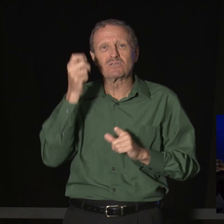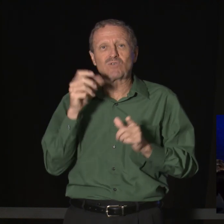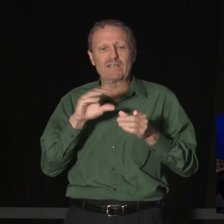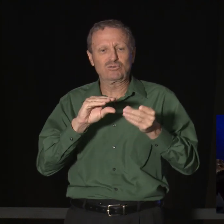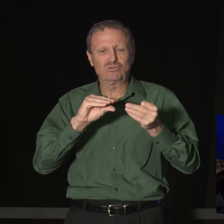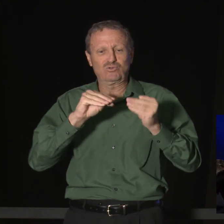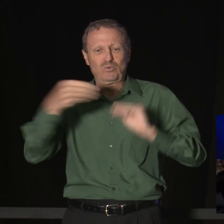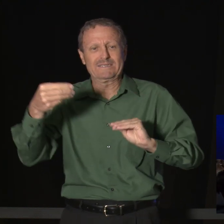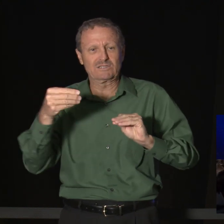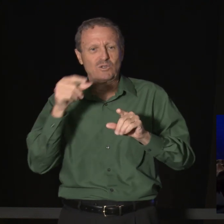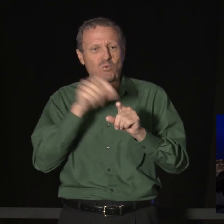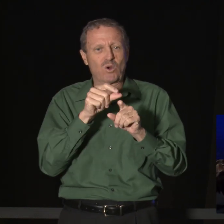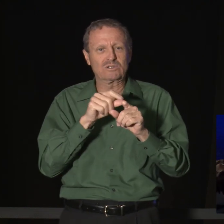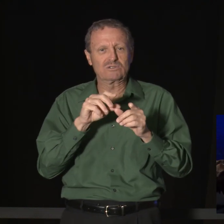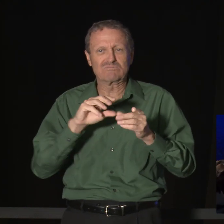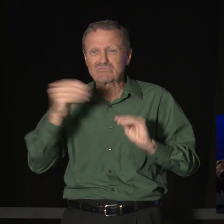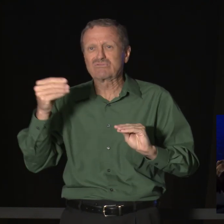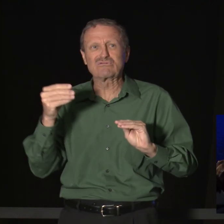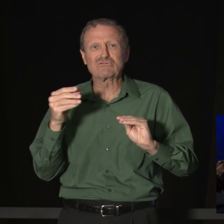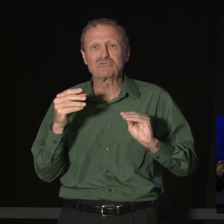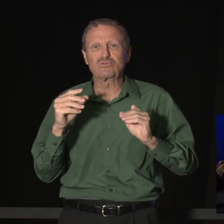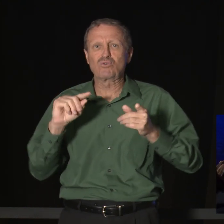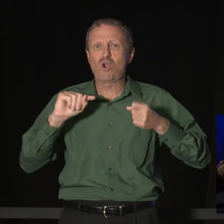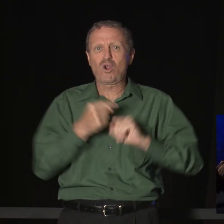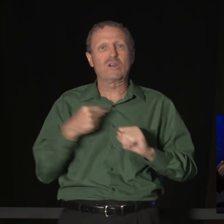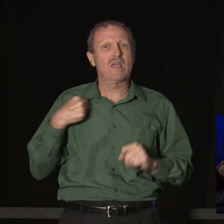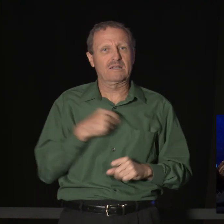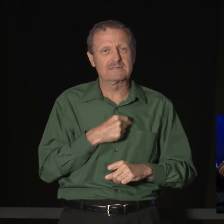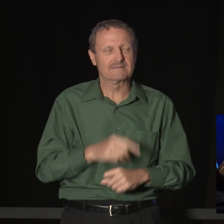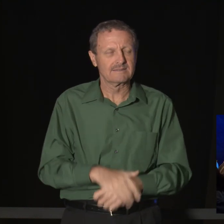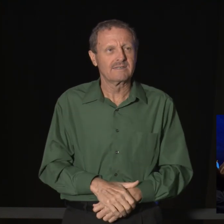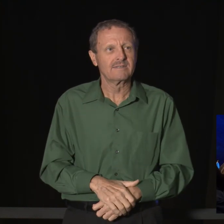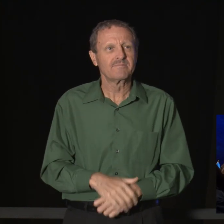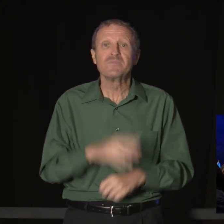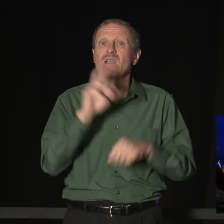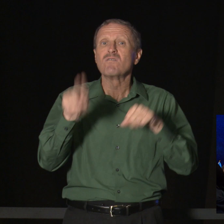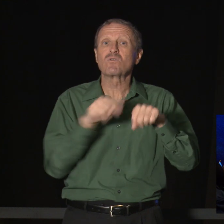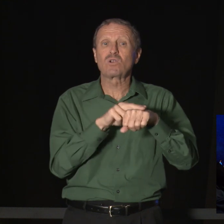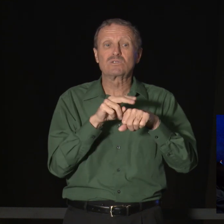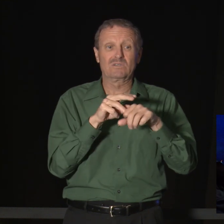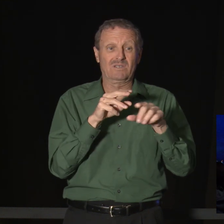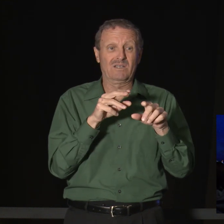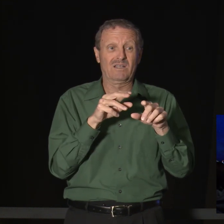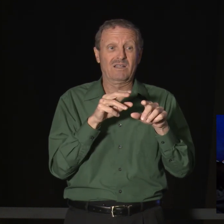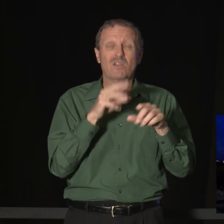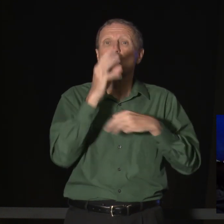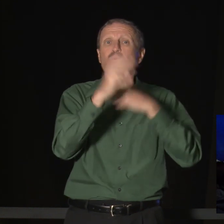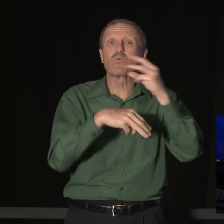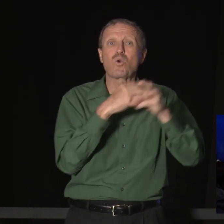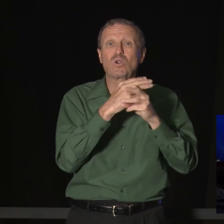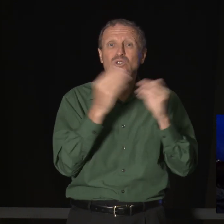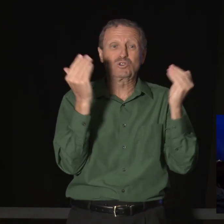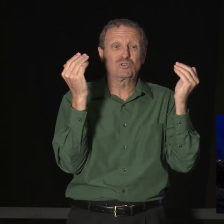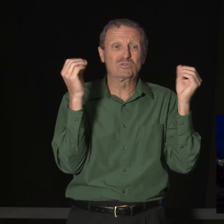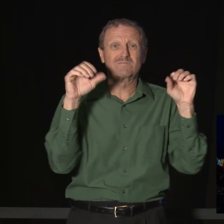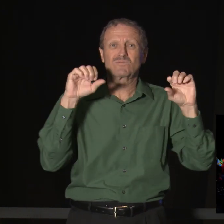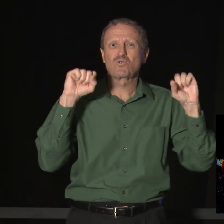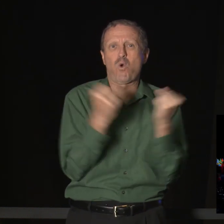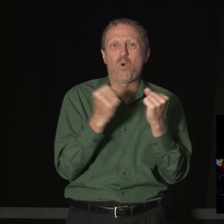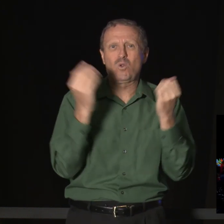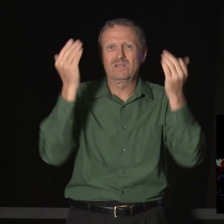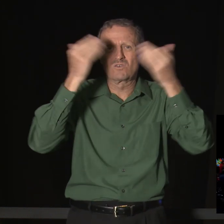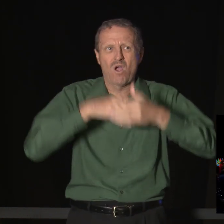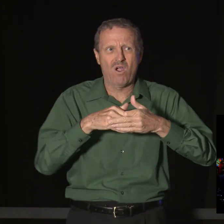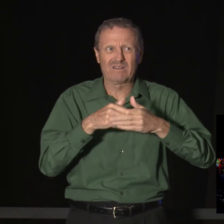and twist it and change it and hurt us. And then, of course, the world is cold and dark, and it will do its own